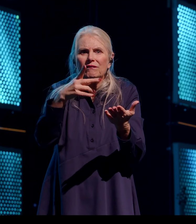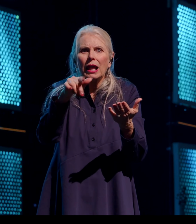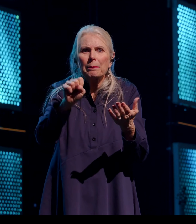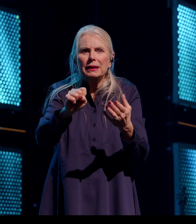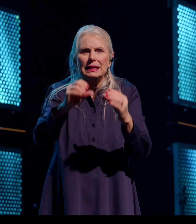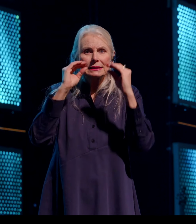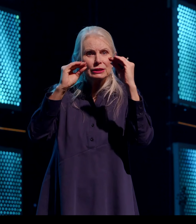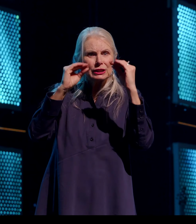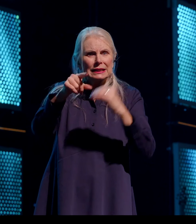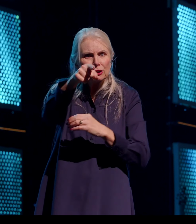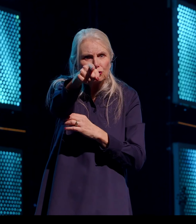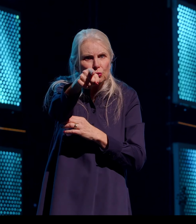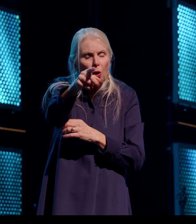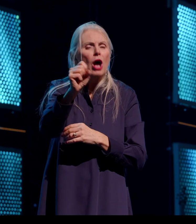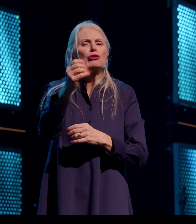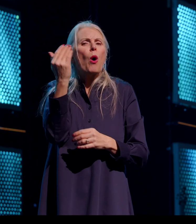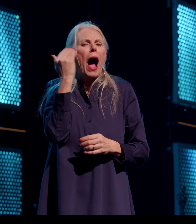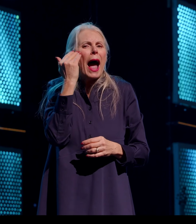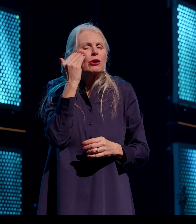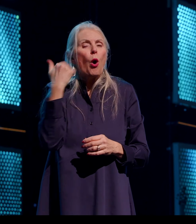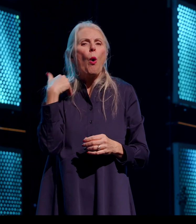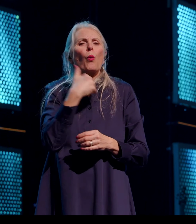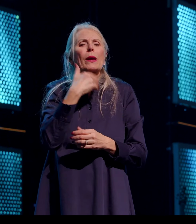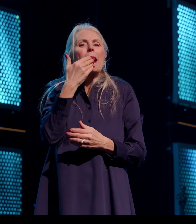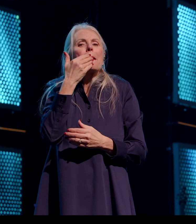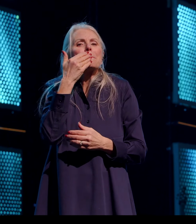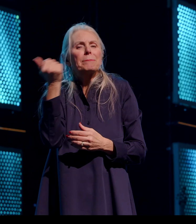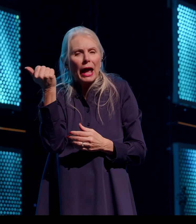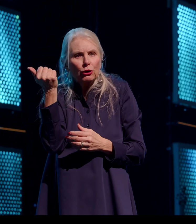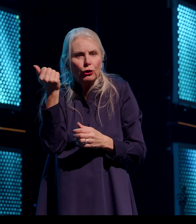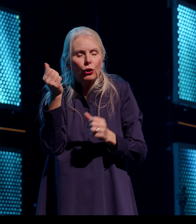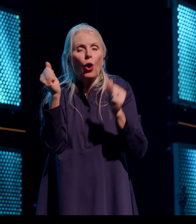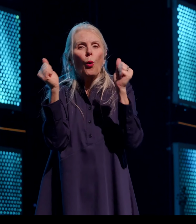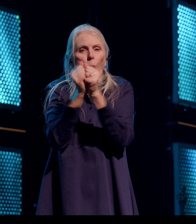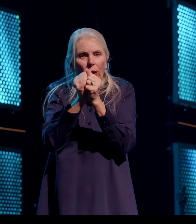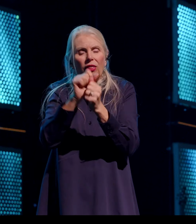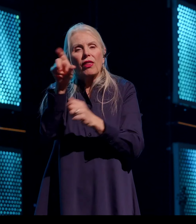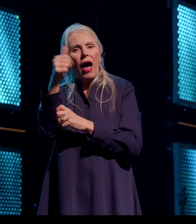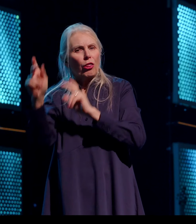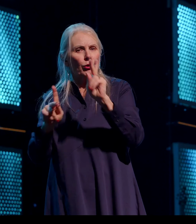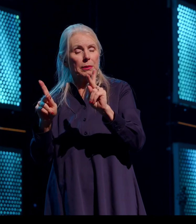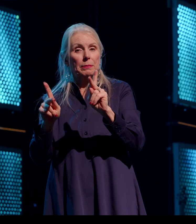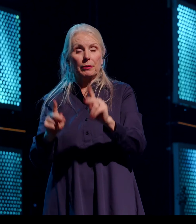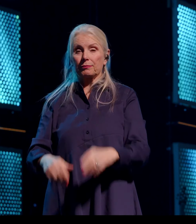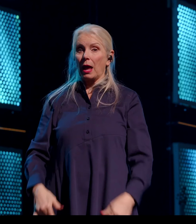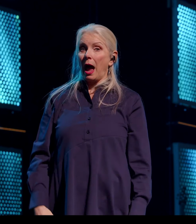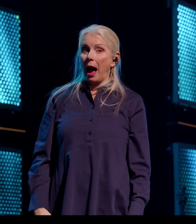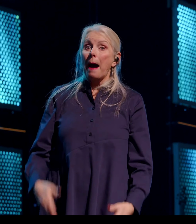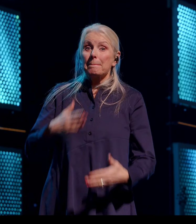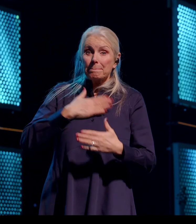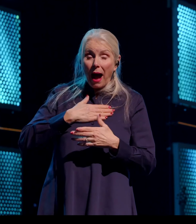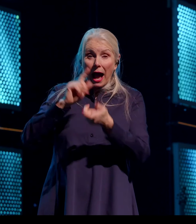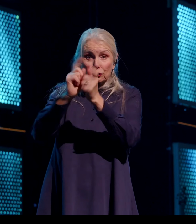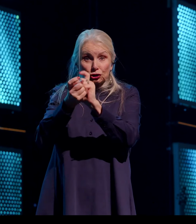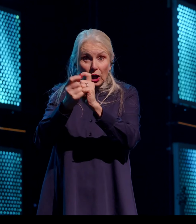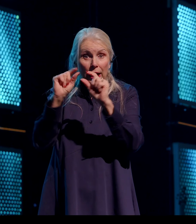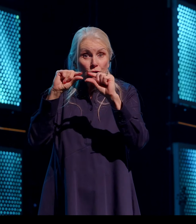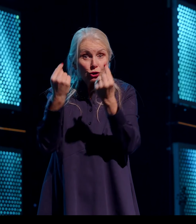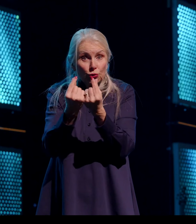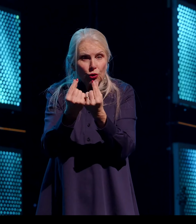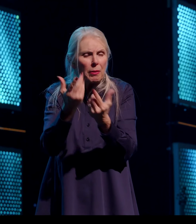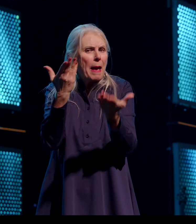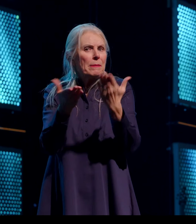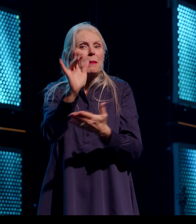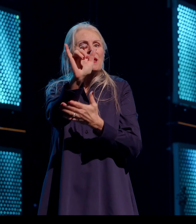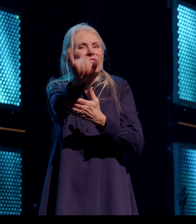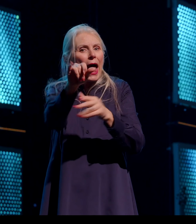team we're better together. You're better with other people. And changed, having a change group, man, that may be the group that you help finally get